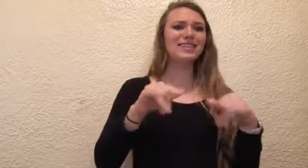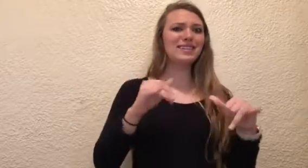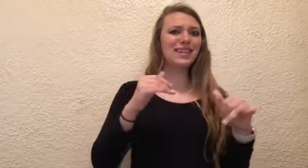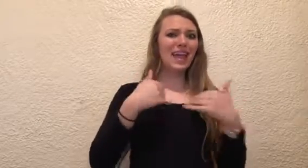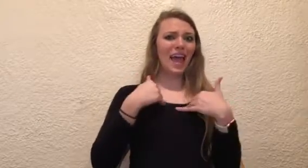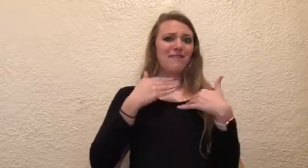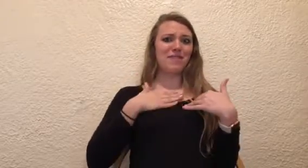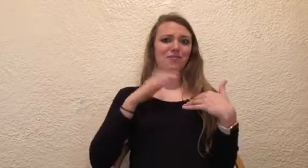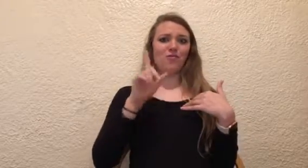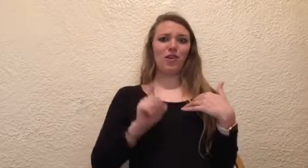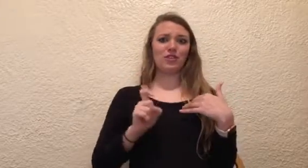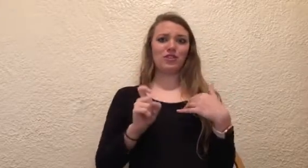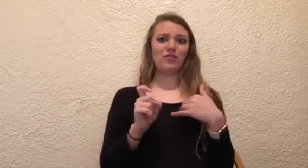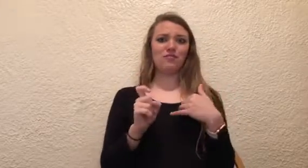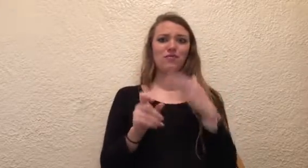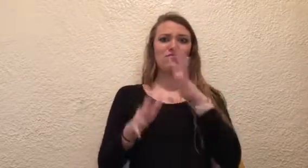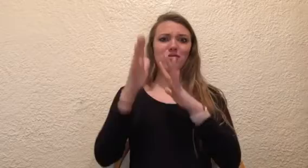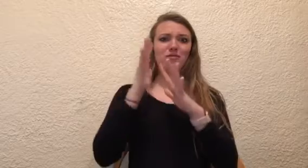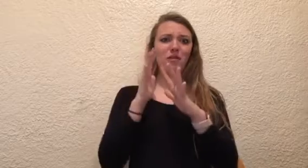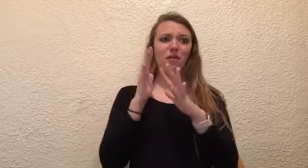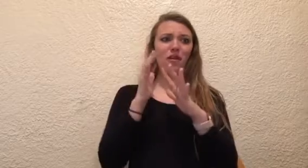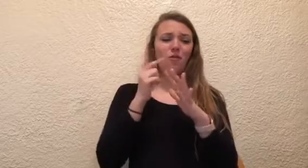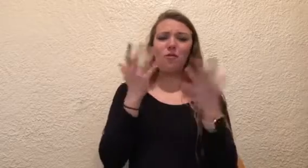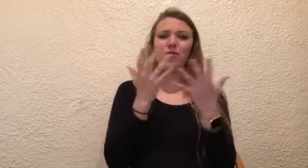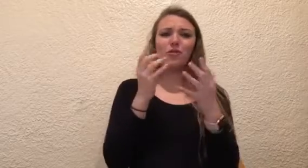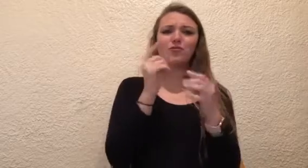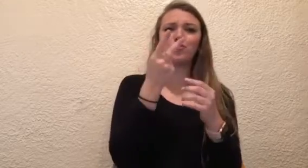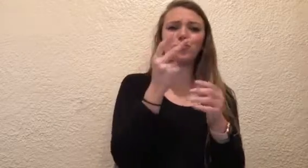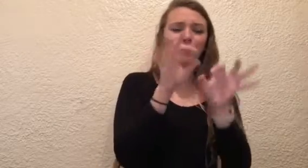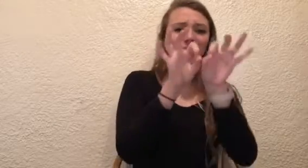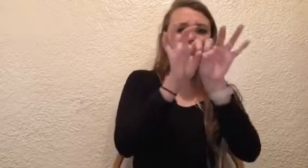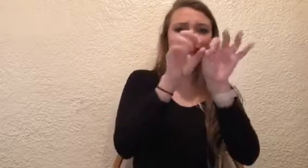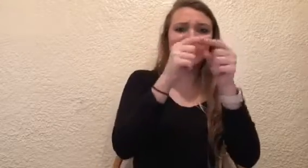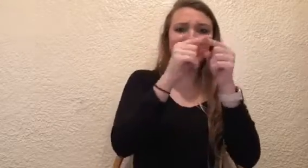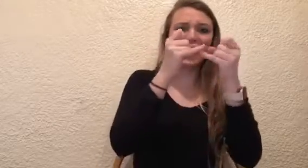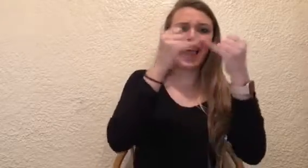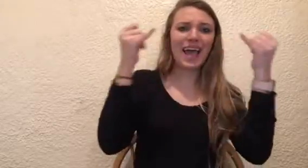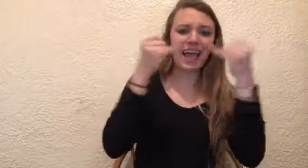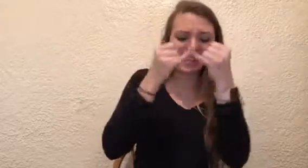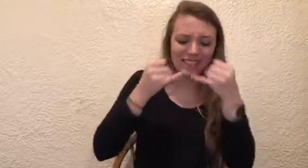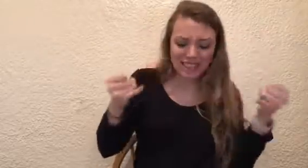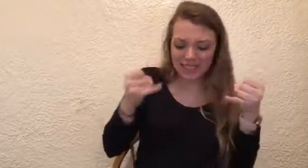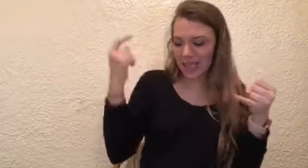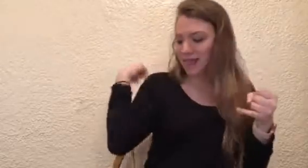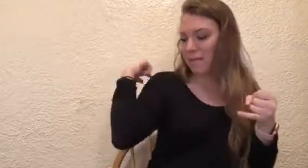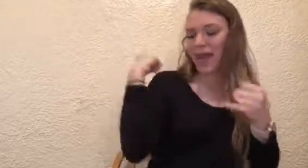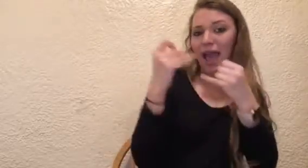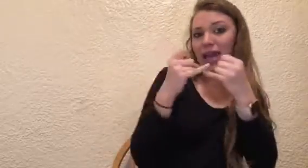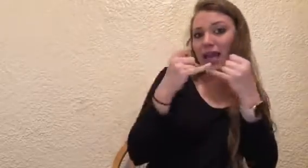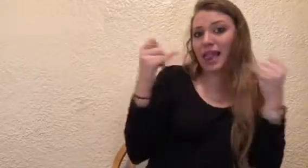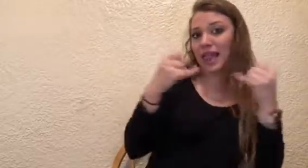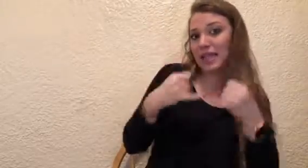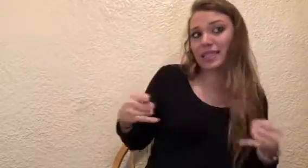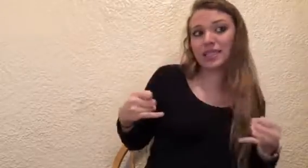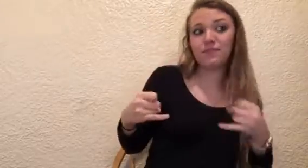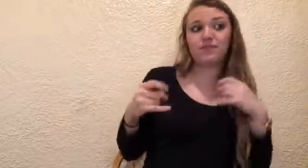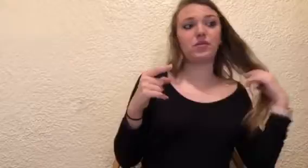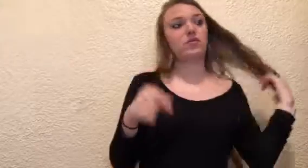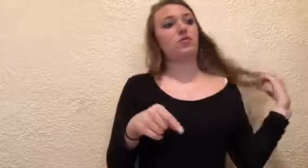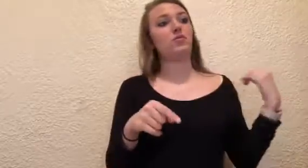lines on the back of them? Okay, those are like cilia. They're little hairs.